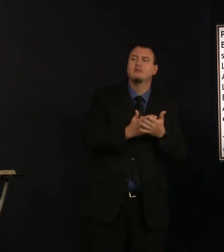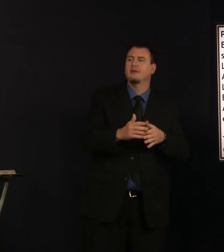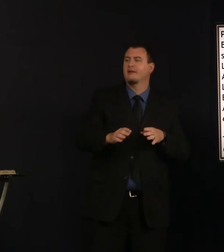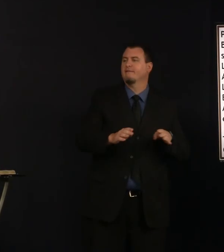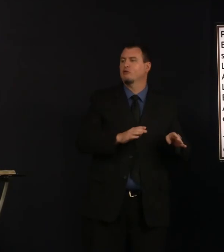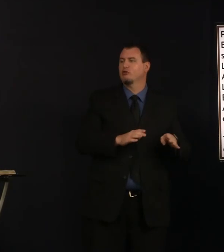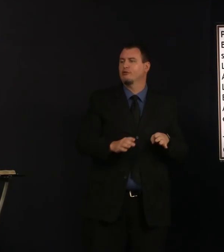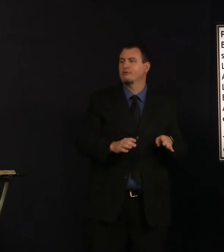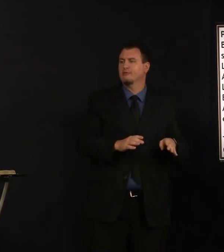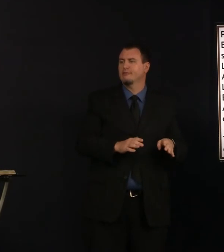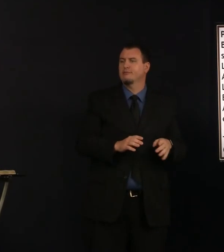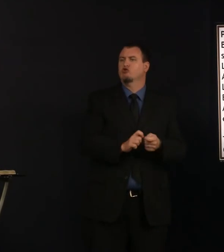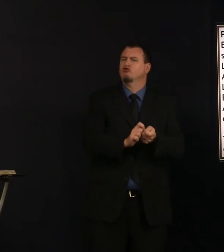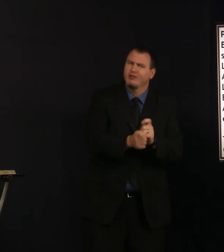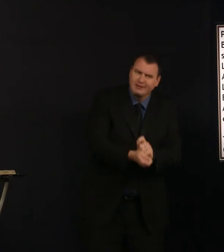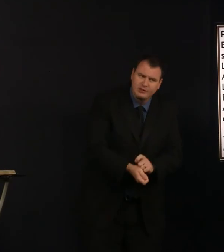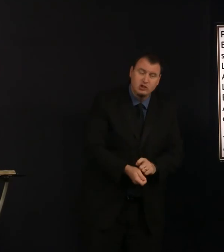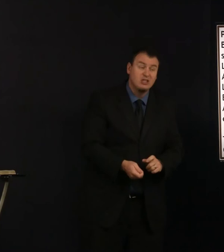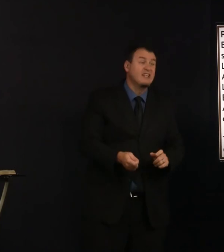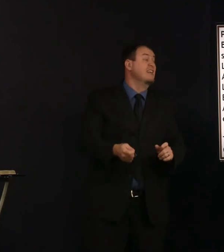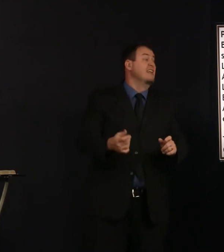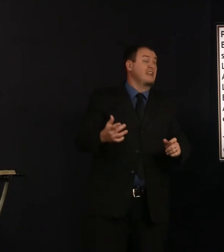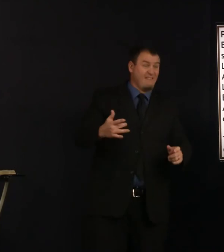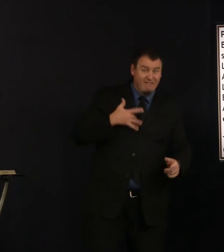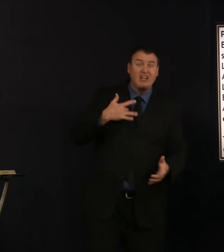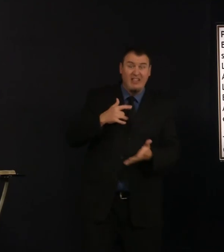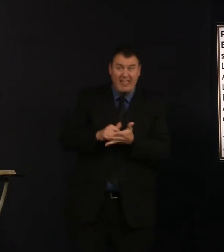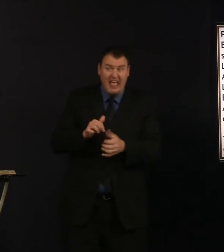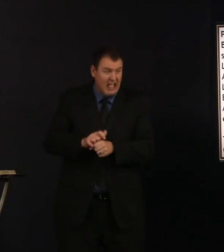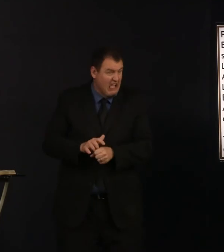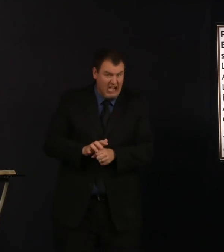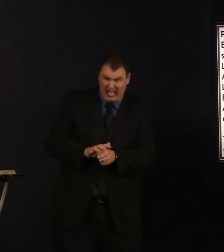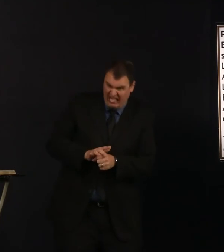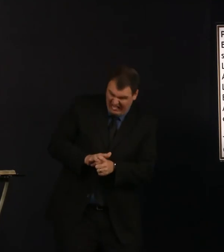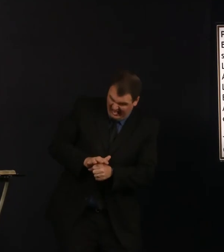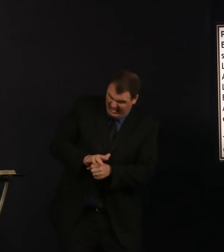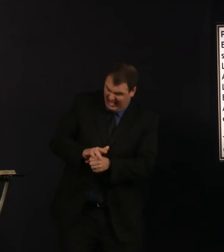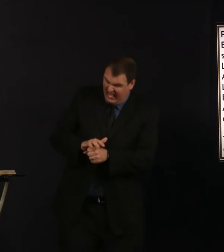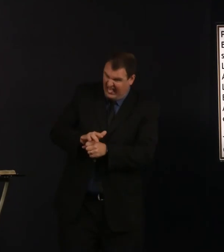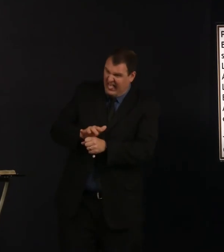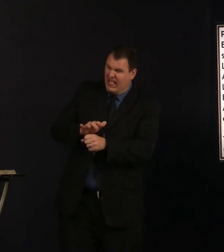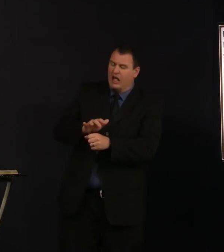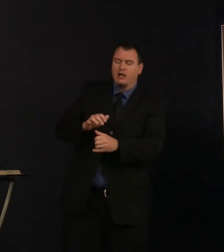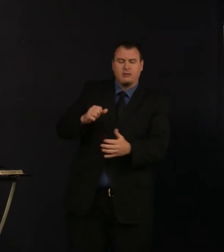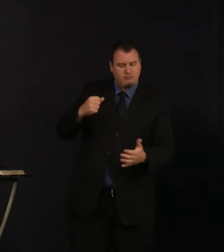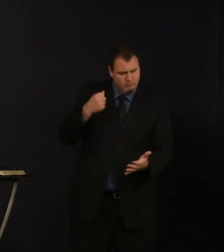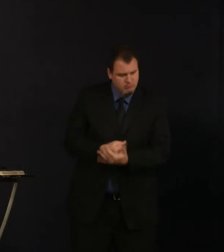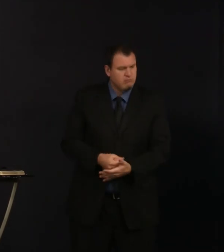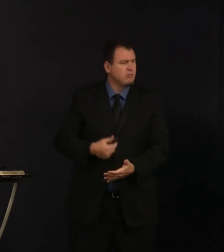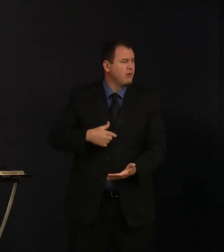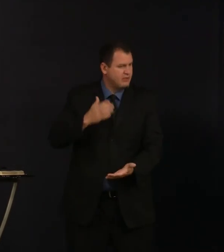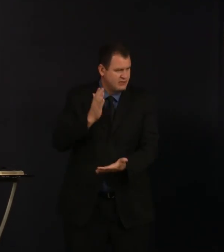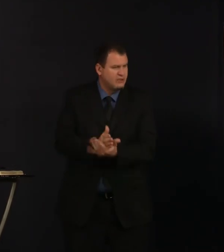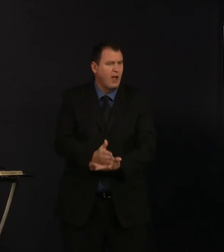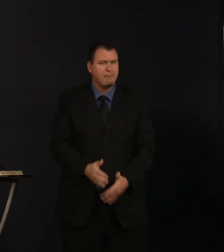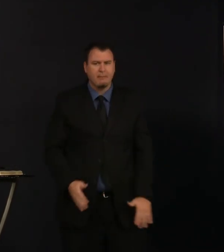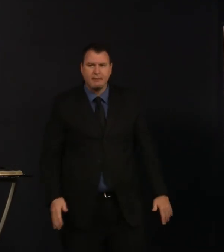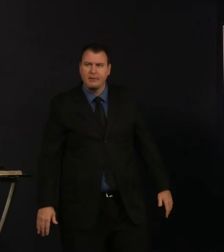practice good behavior in your life. It will change you. When you start feeling